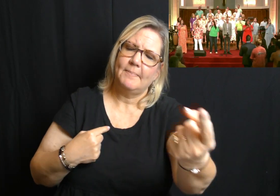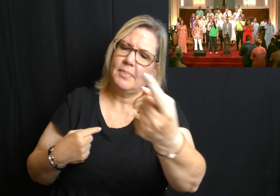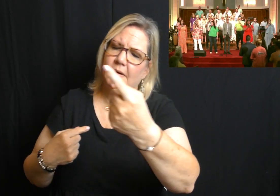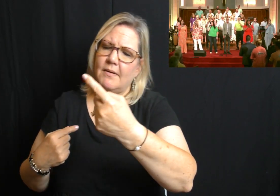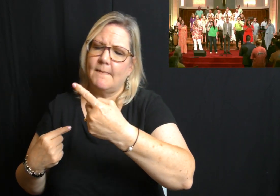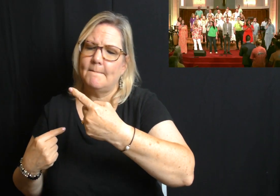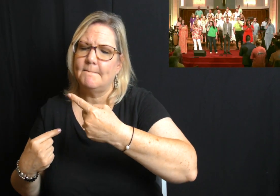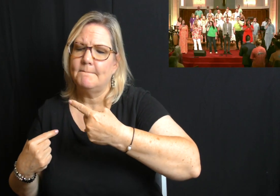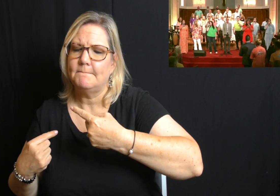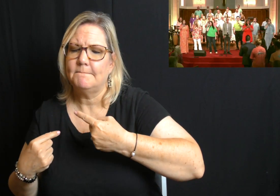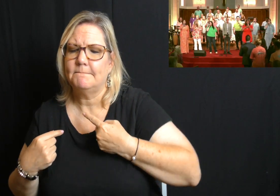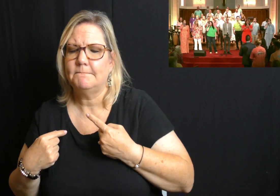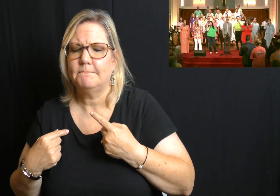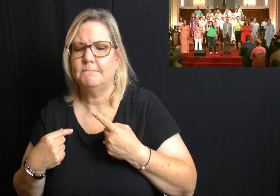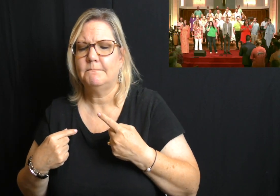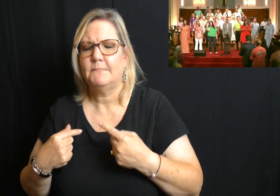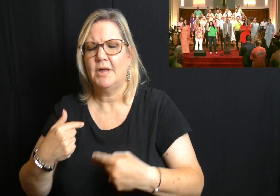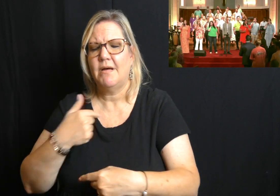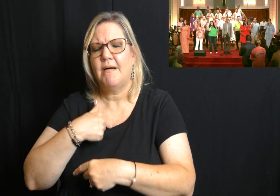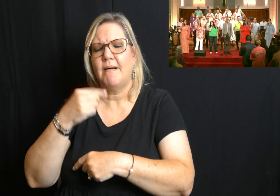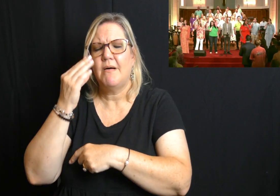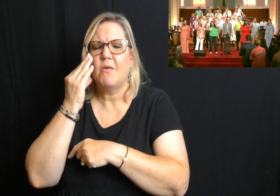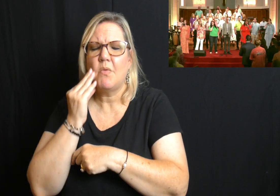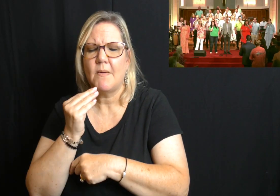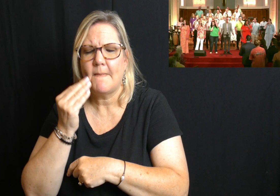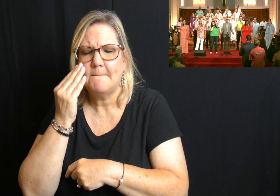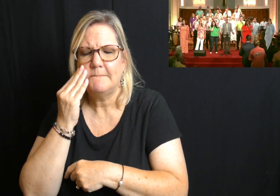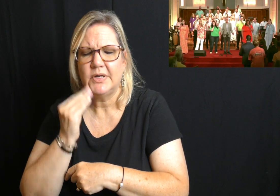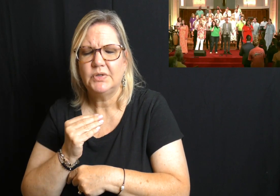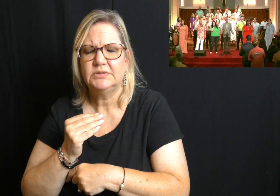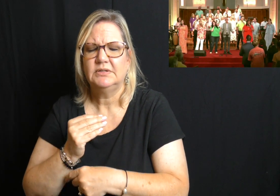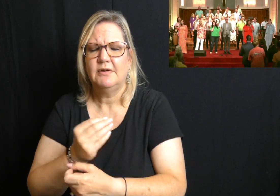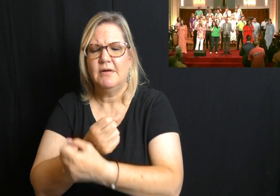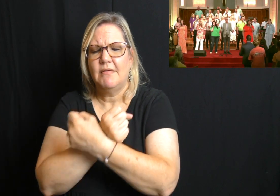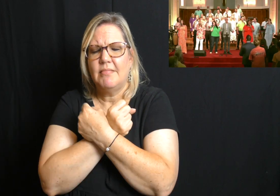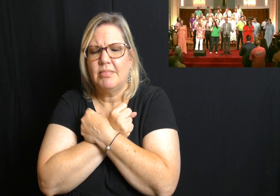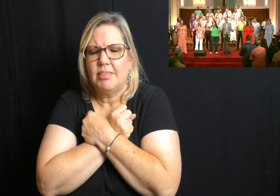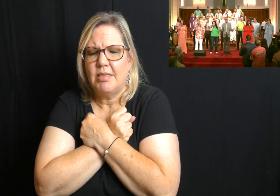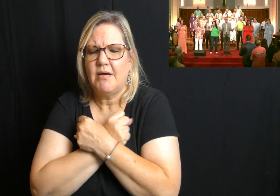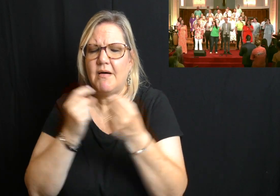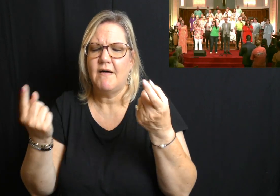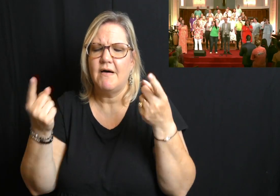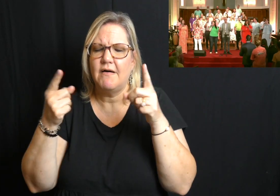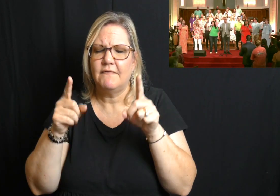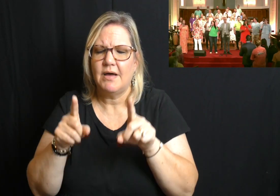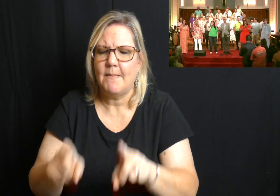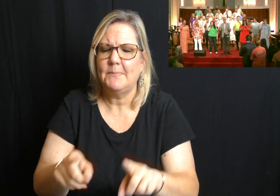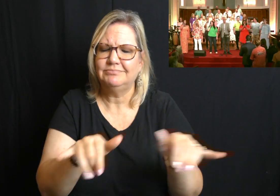Thank you.